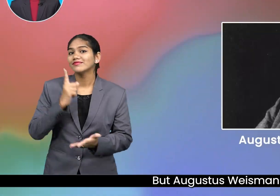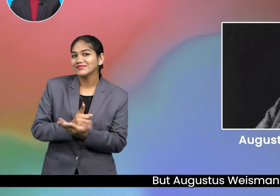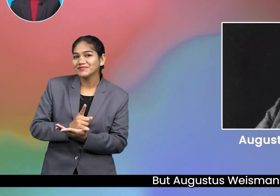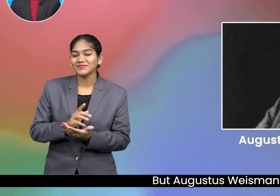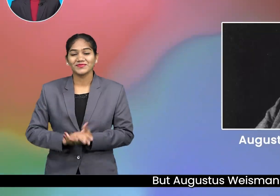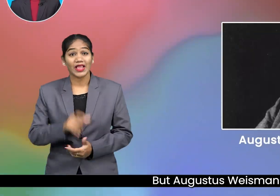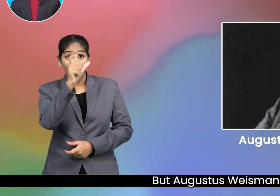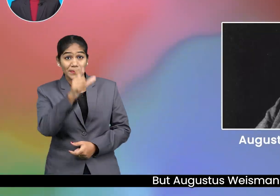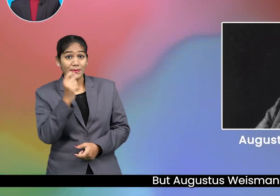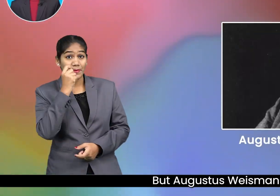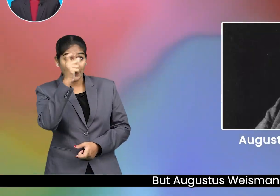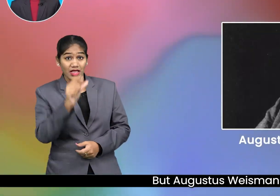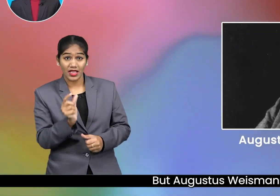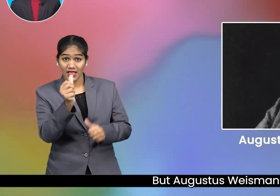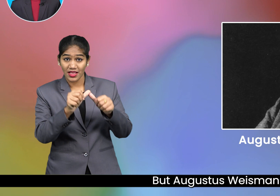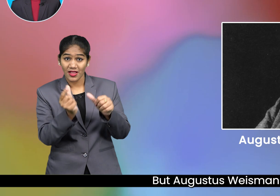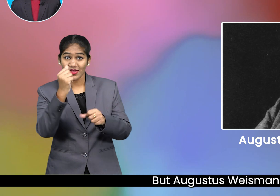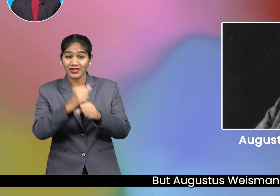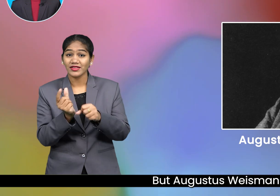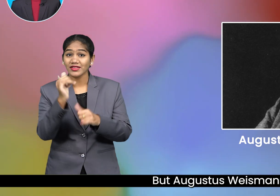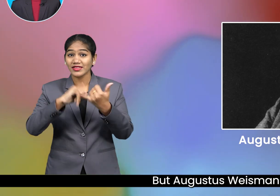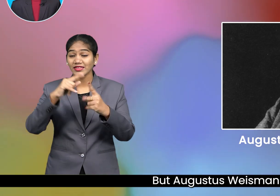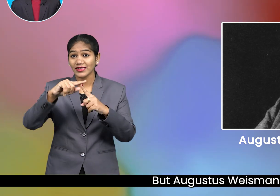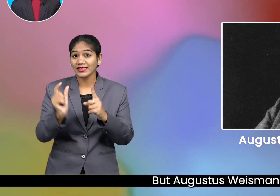But Augustus Weismann